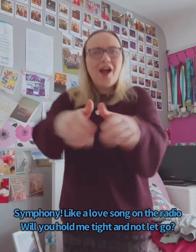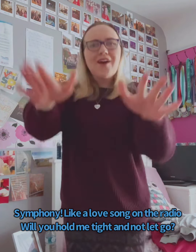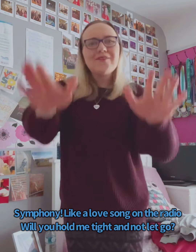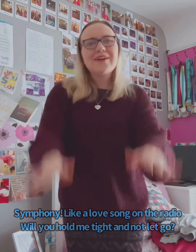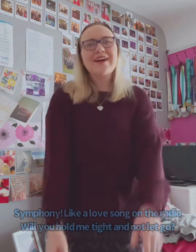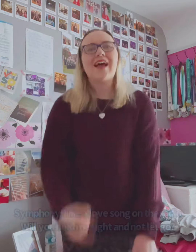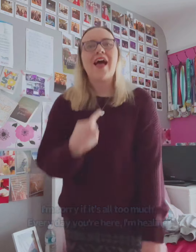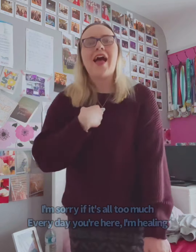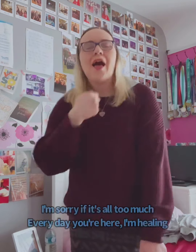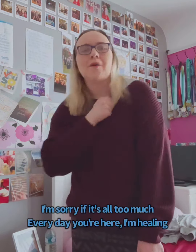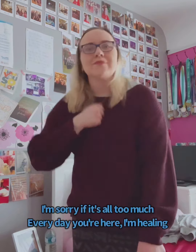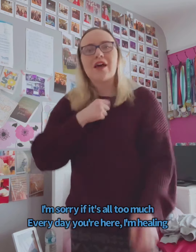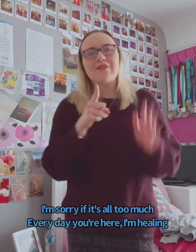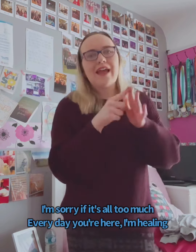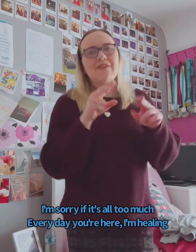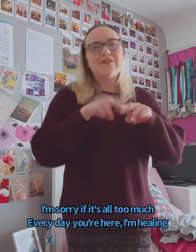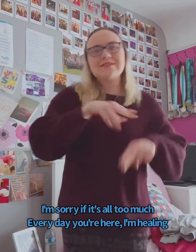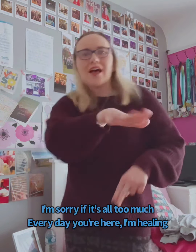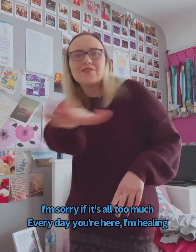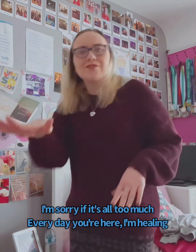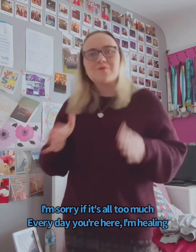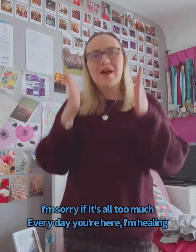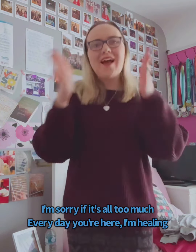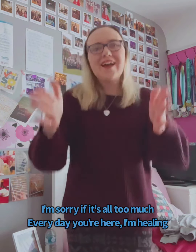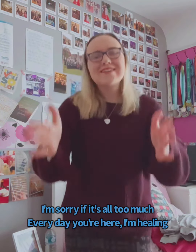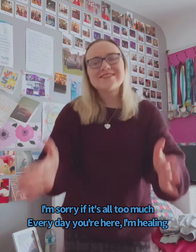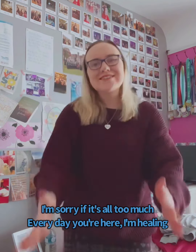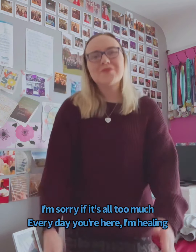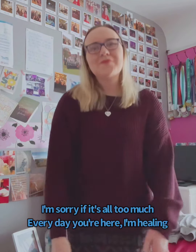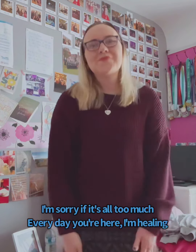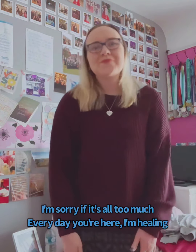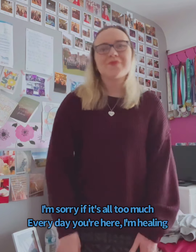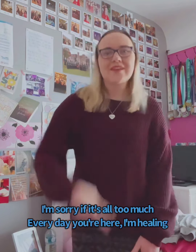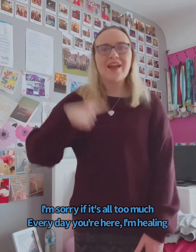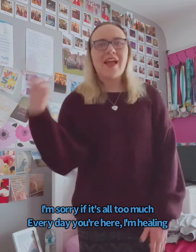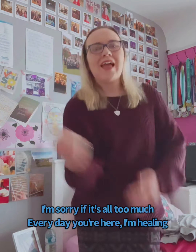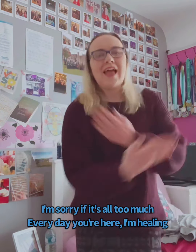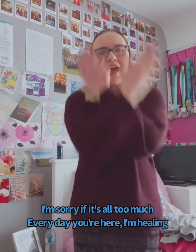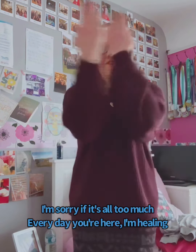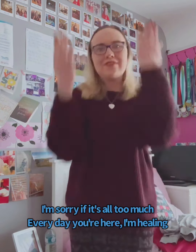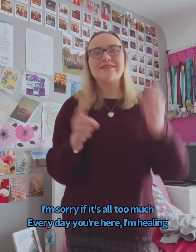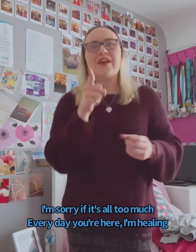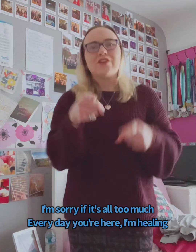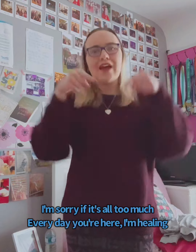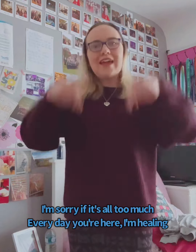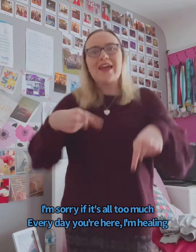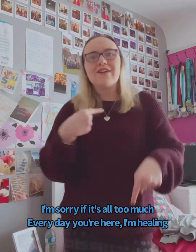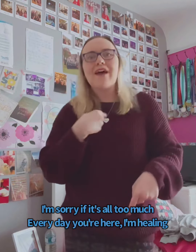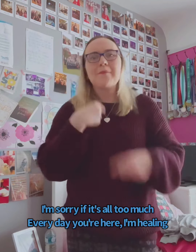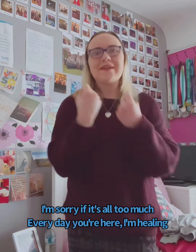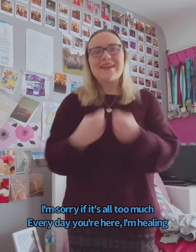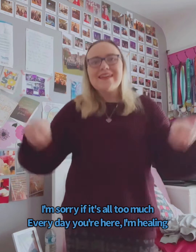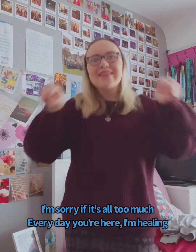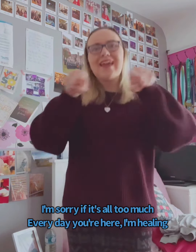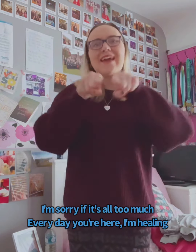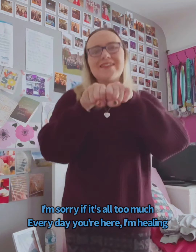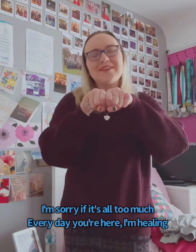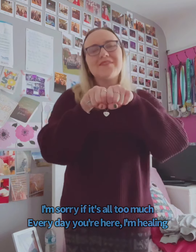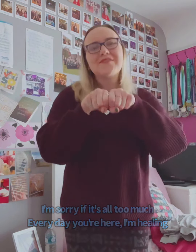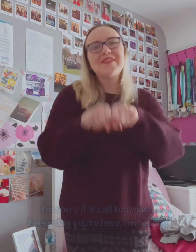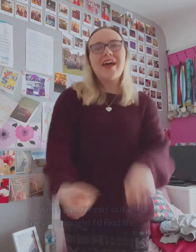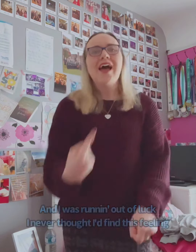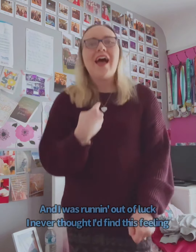go I'm sorry if it's all too much But every day you hear I'm healing